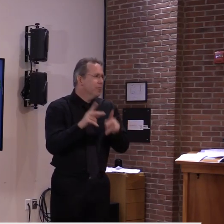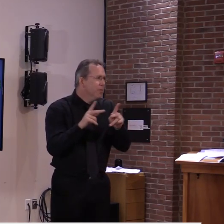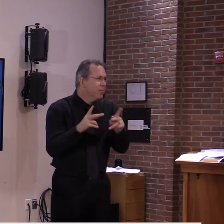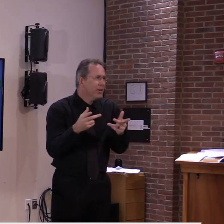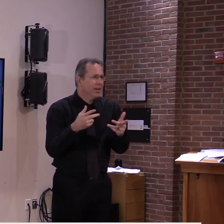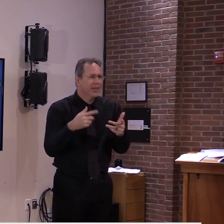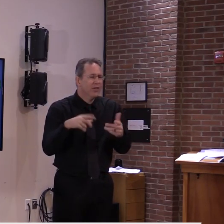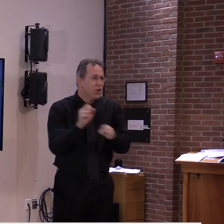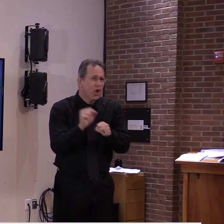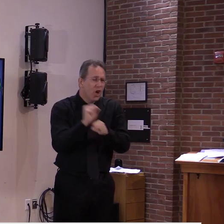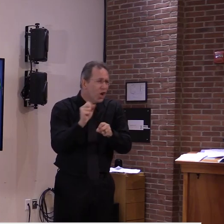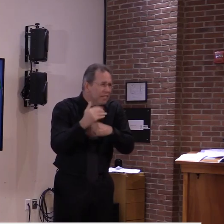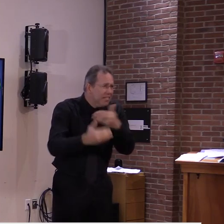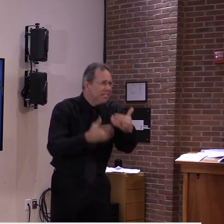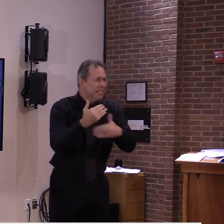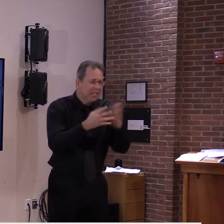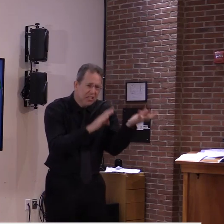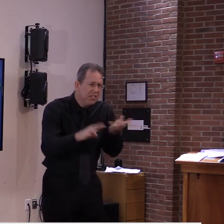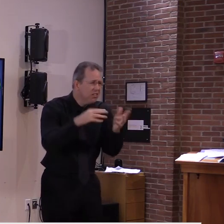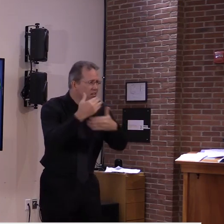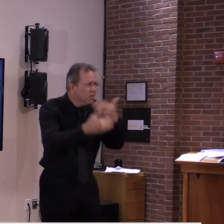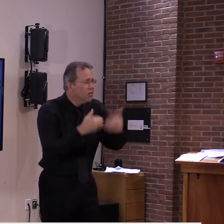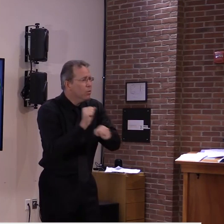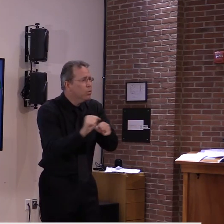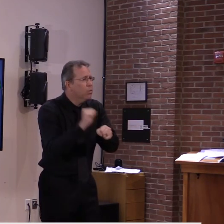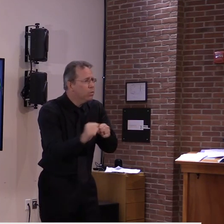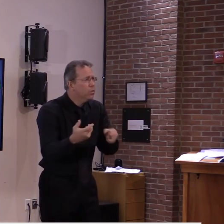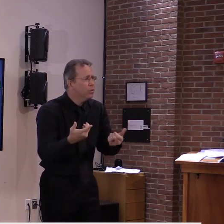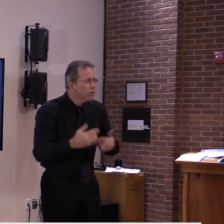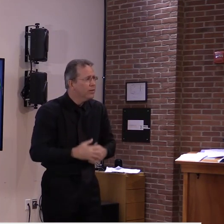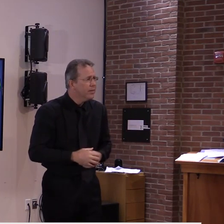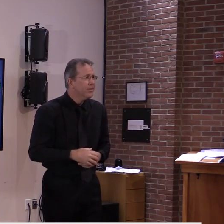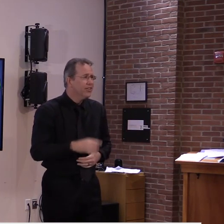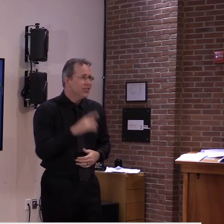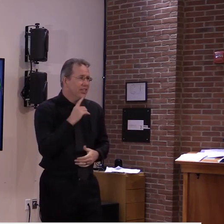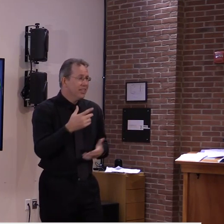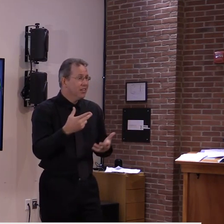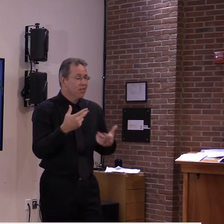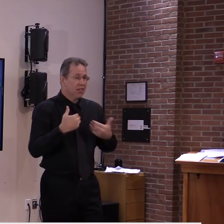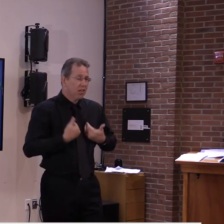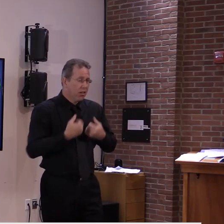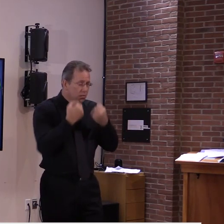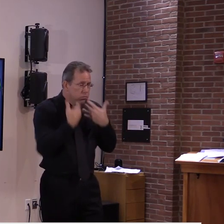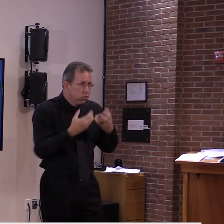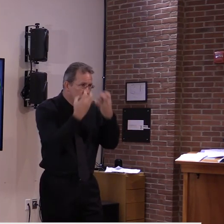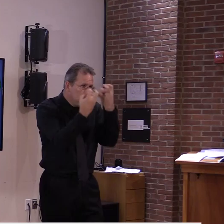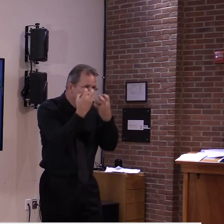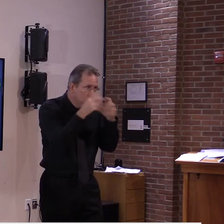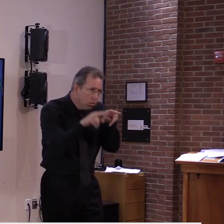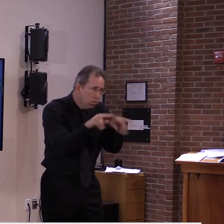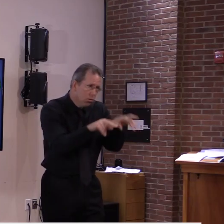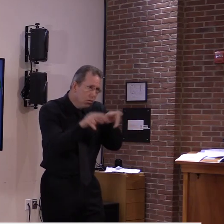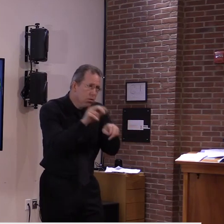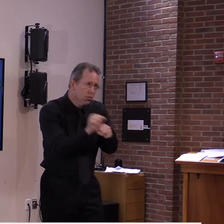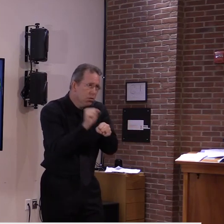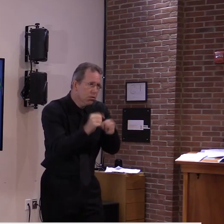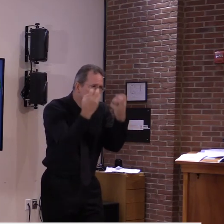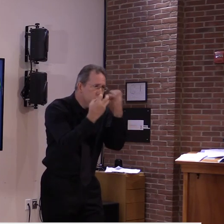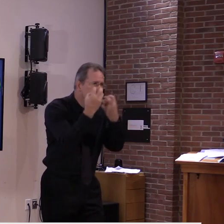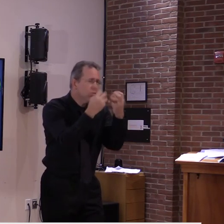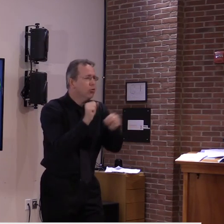under extreme conditions, and some people are just fatigued, and mistakes are going to happen. They shouldn't, and we